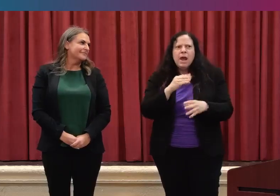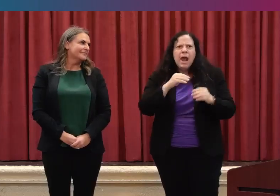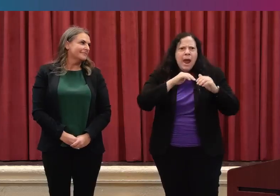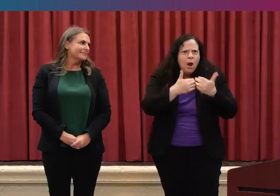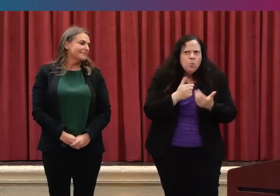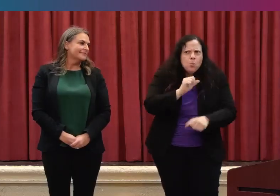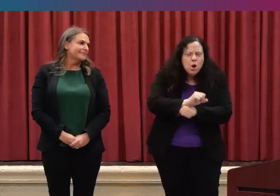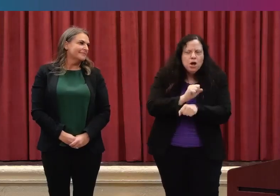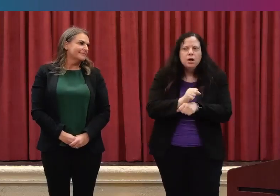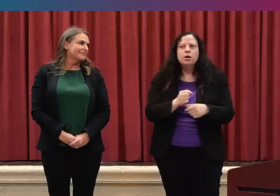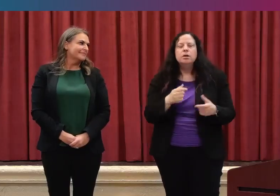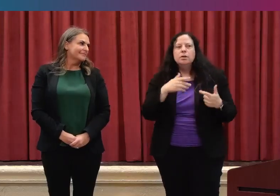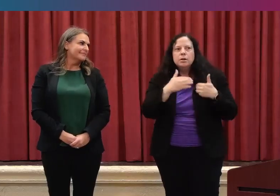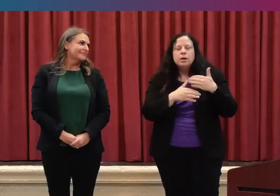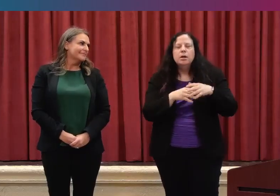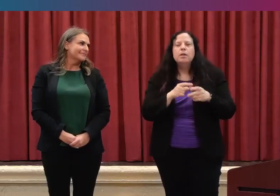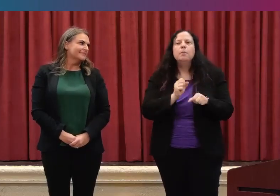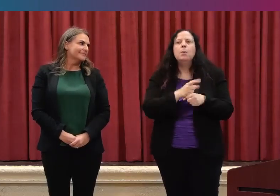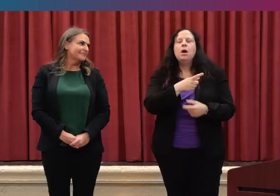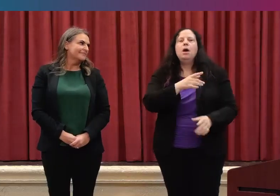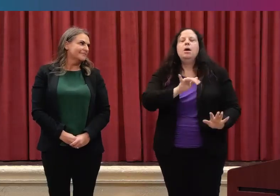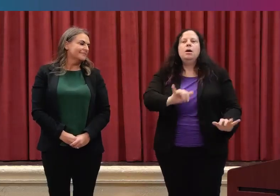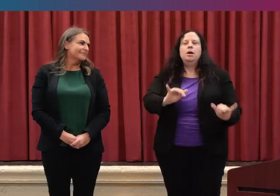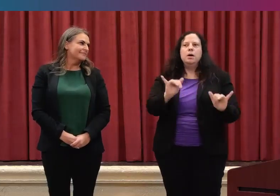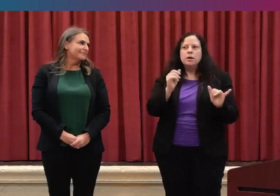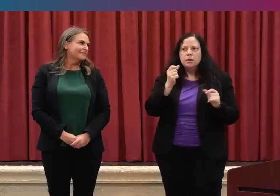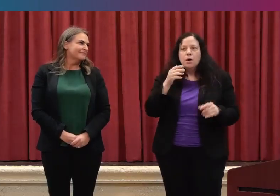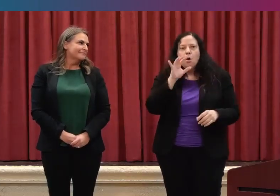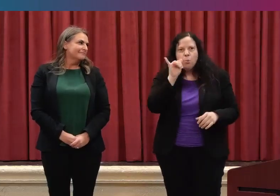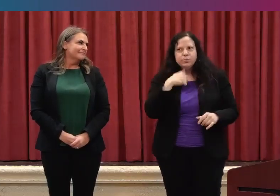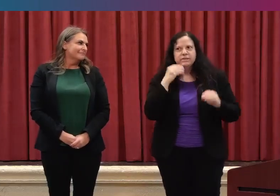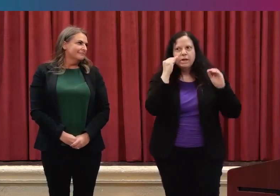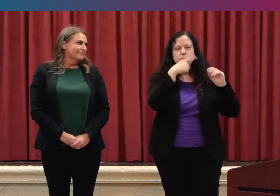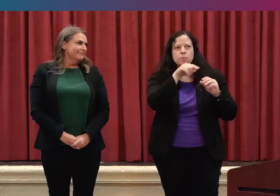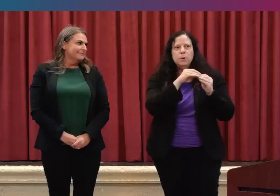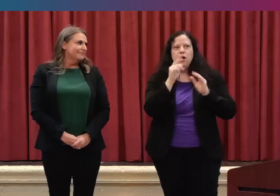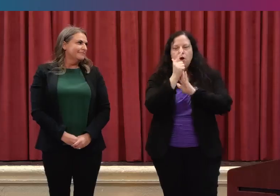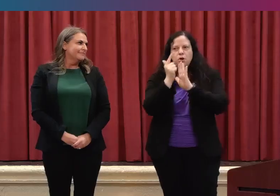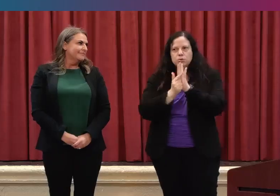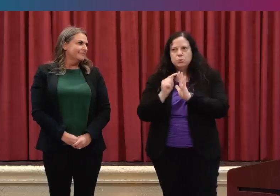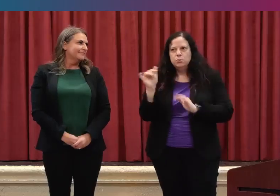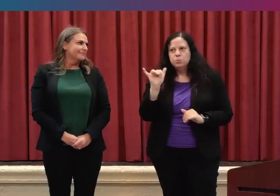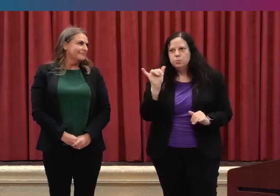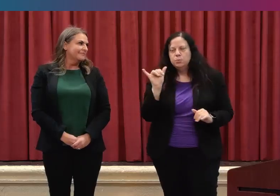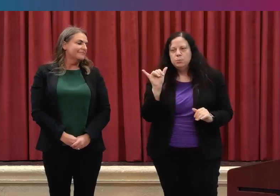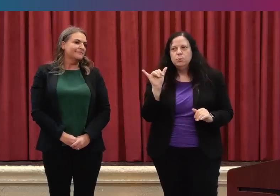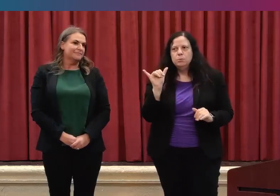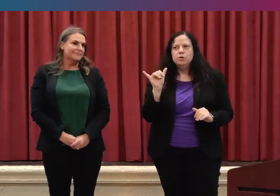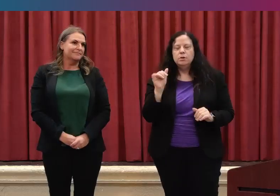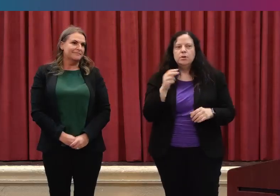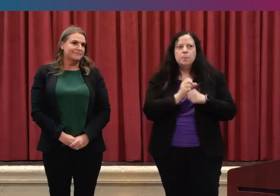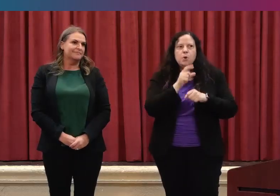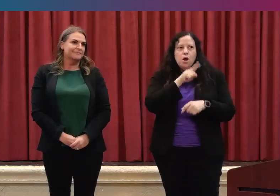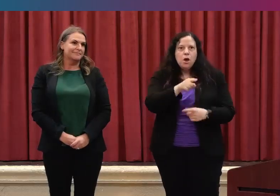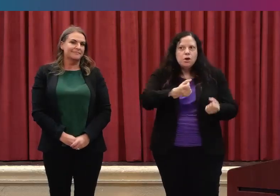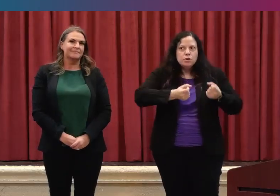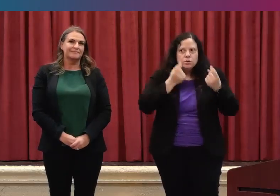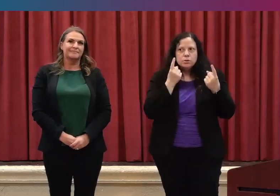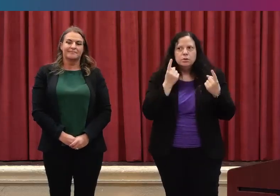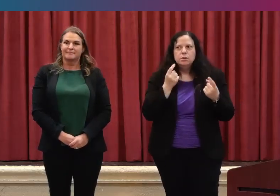how the process works. And then provide them with a better understanding of the laws as well. Make sure they